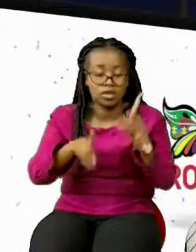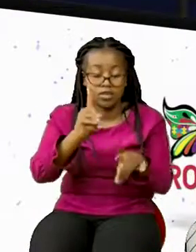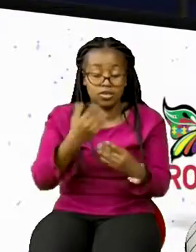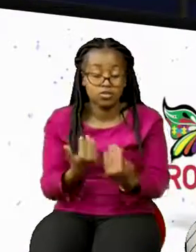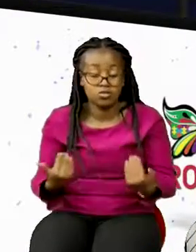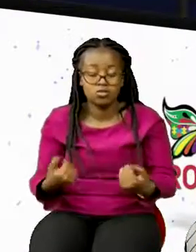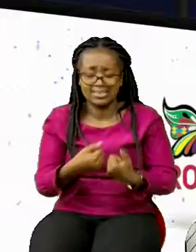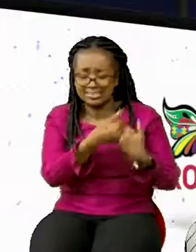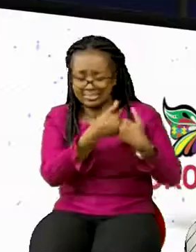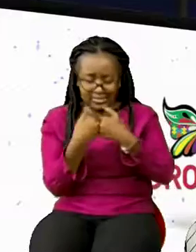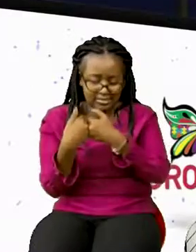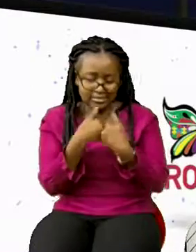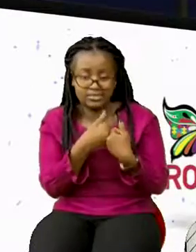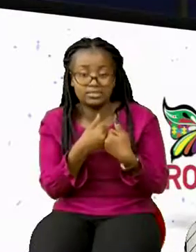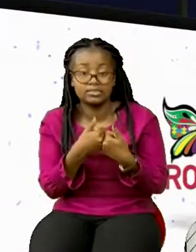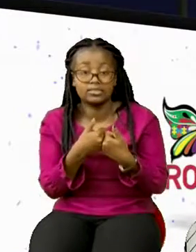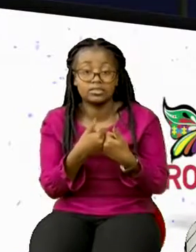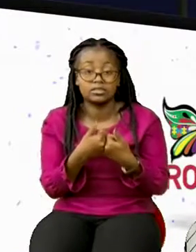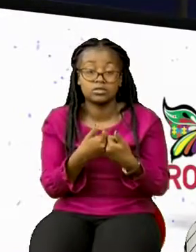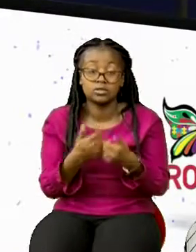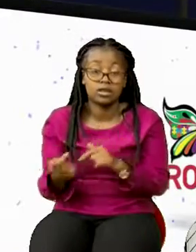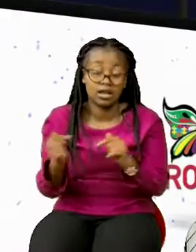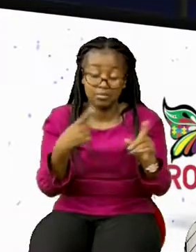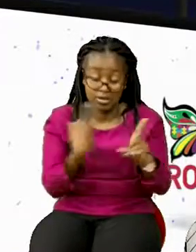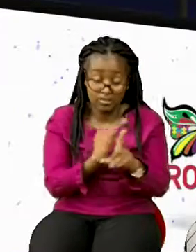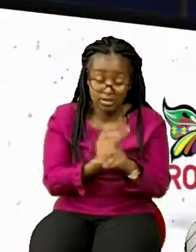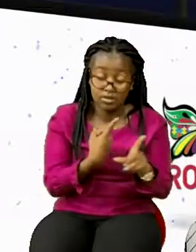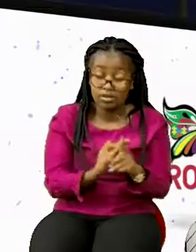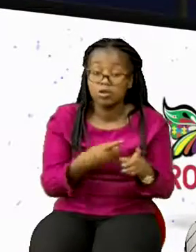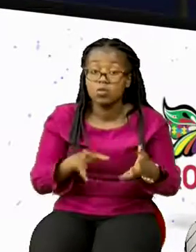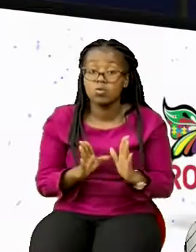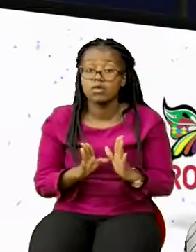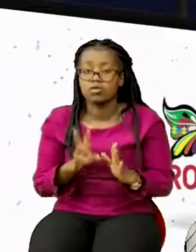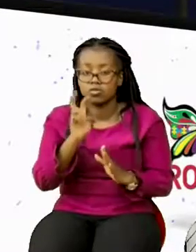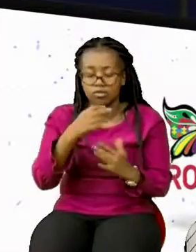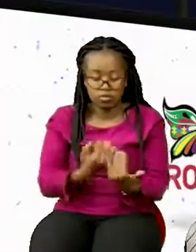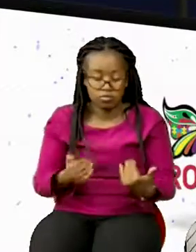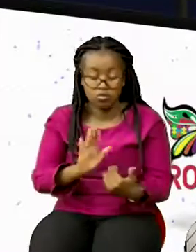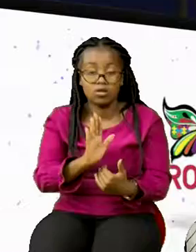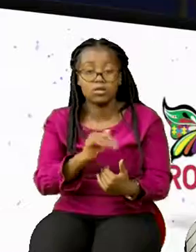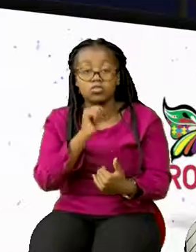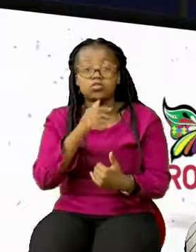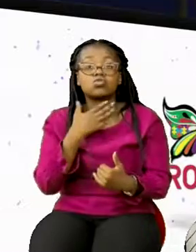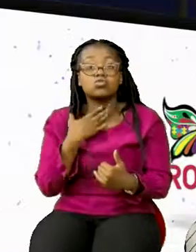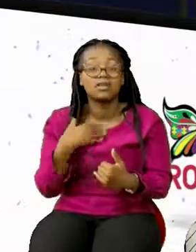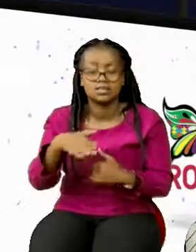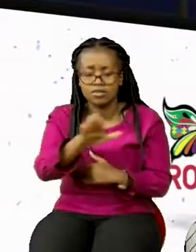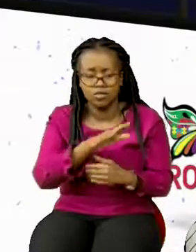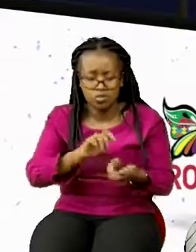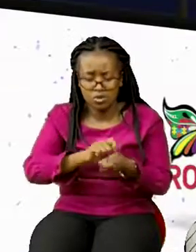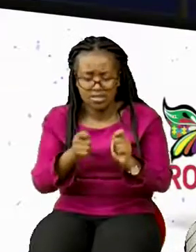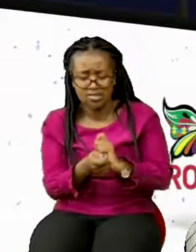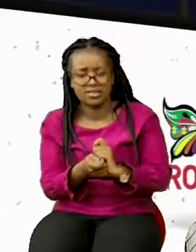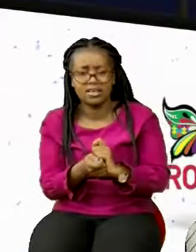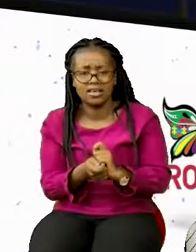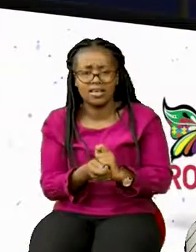are struggling with. Anxiety can come in very many ways. When you see your child does not want the environment changed and